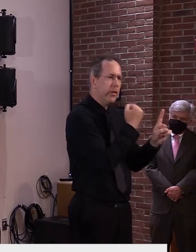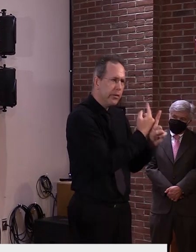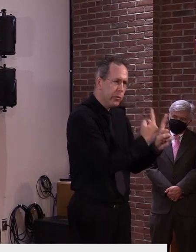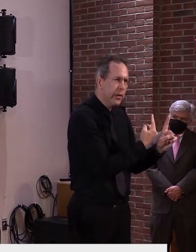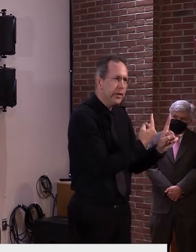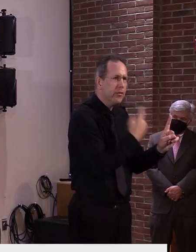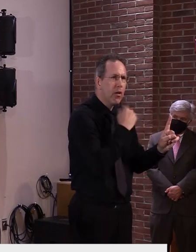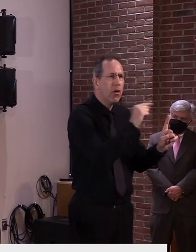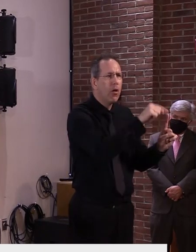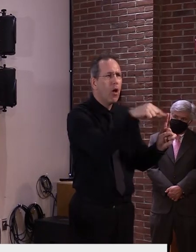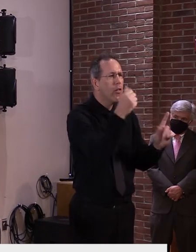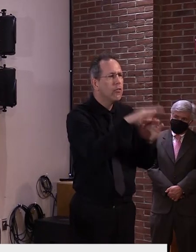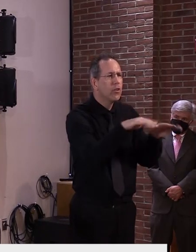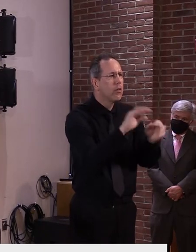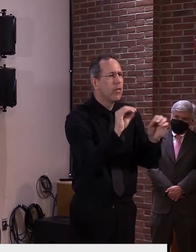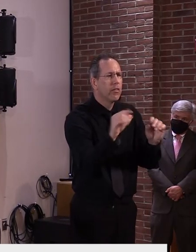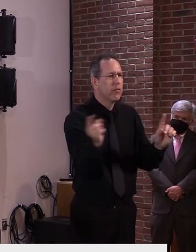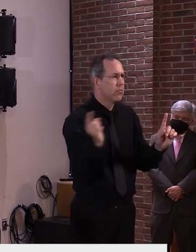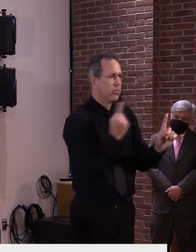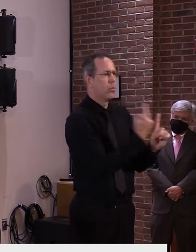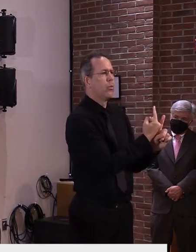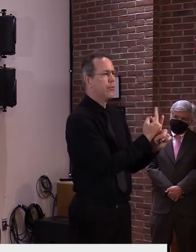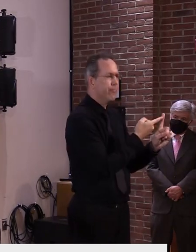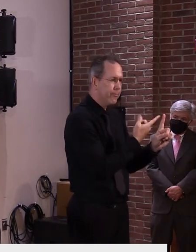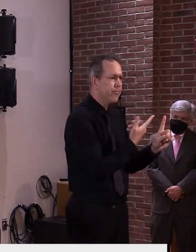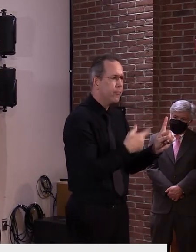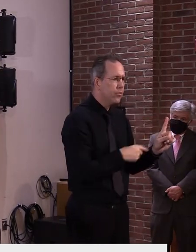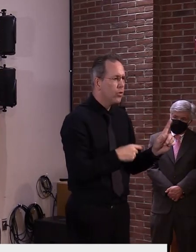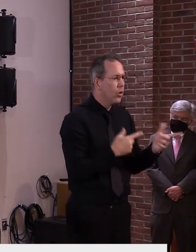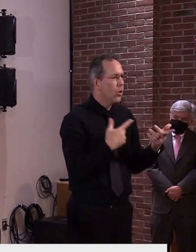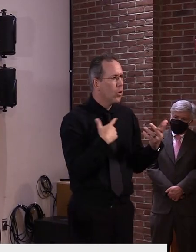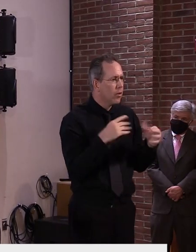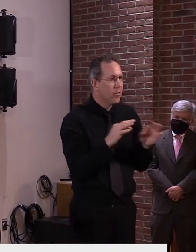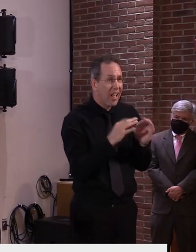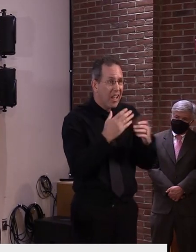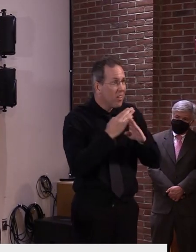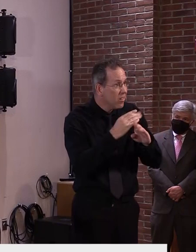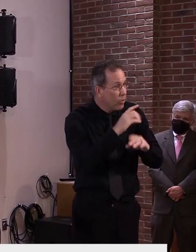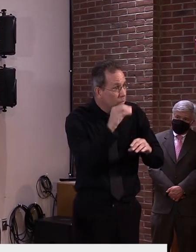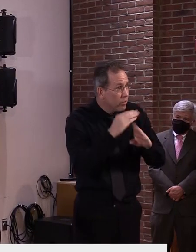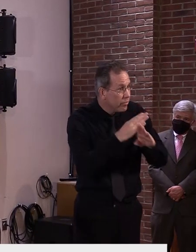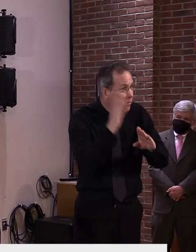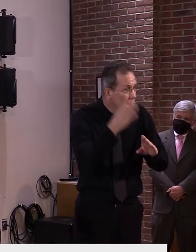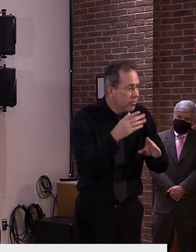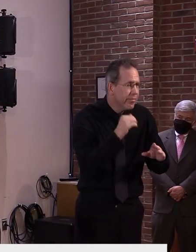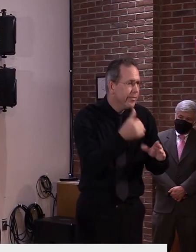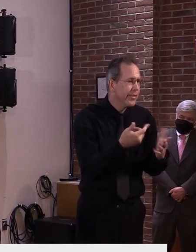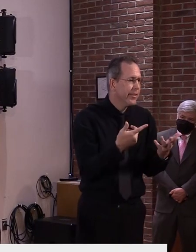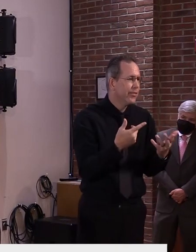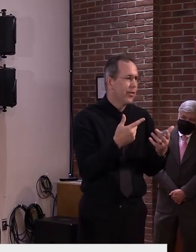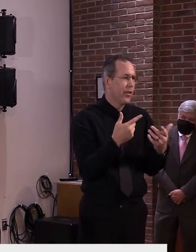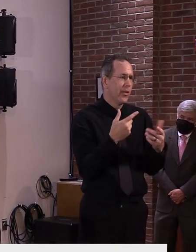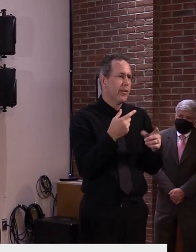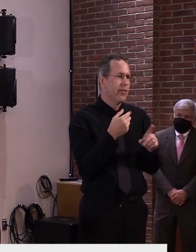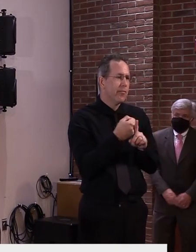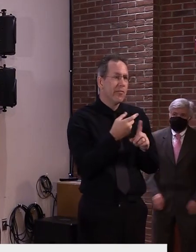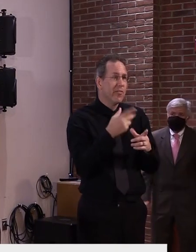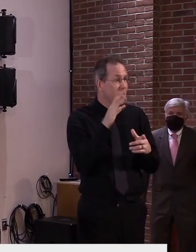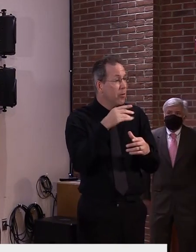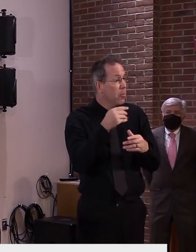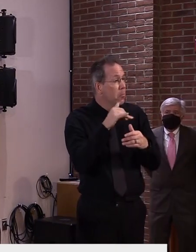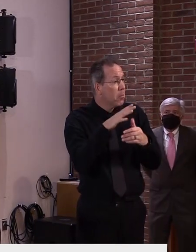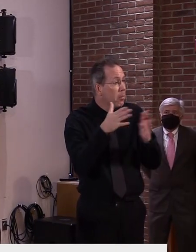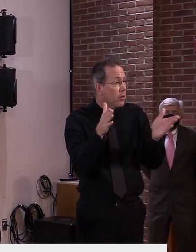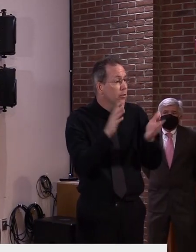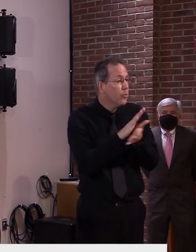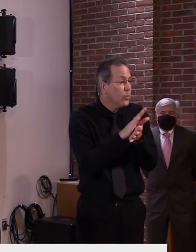that there will be a case here, there will be a case there. Much as like we're talking about schools and colleges, there will be cases